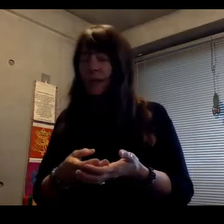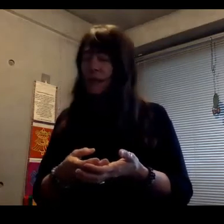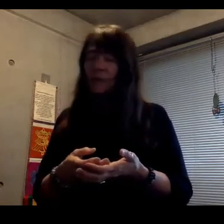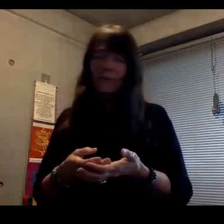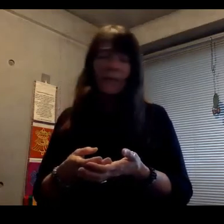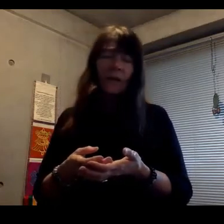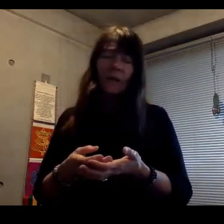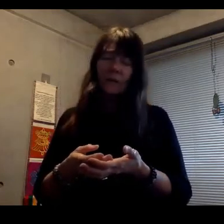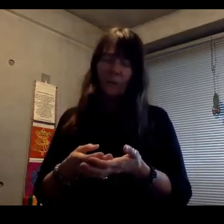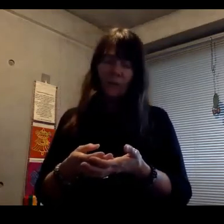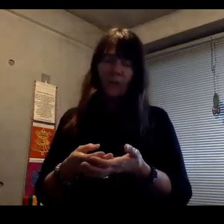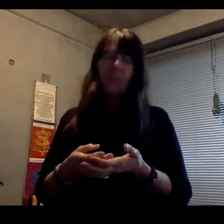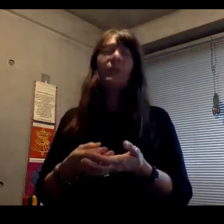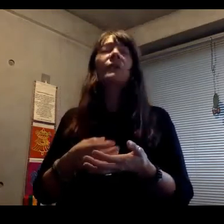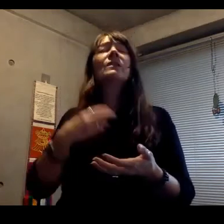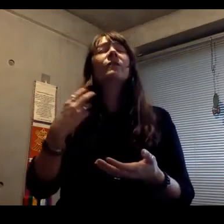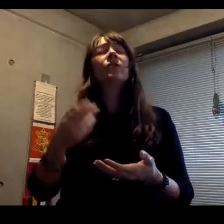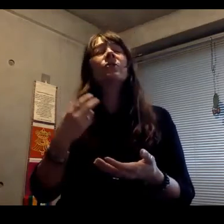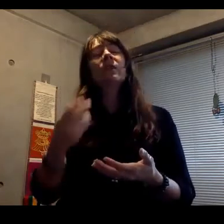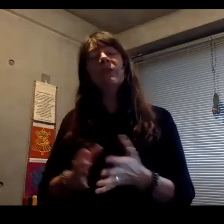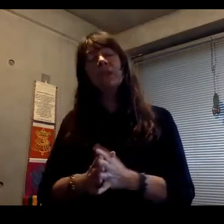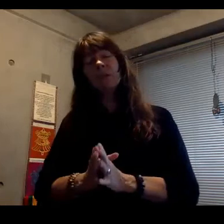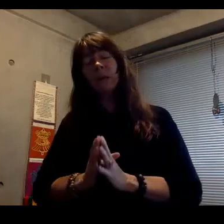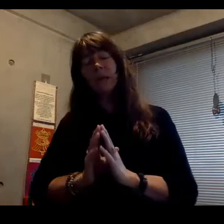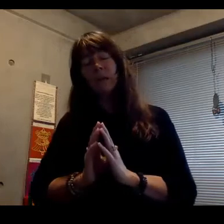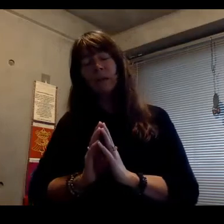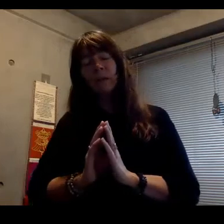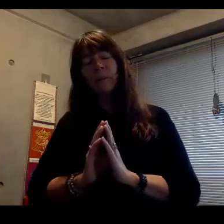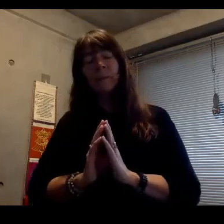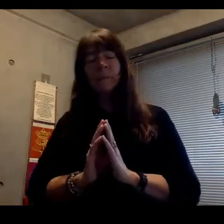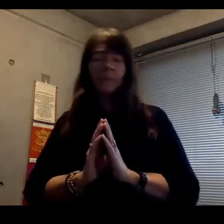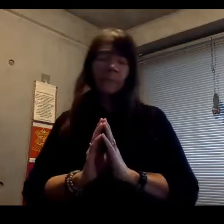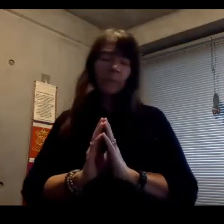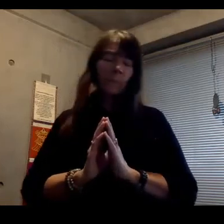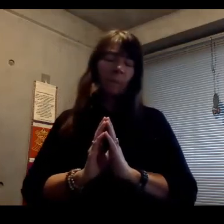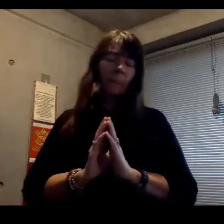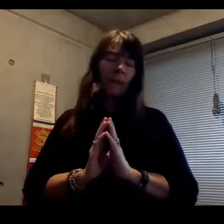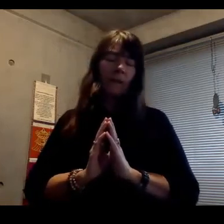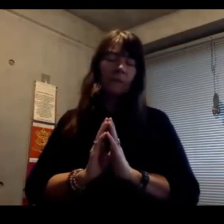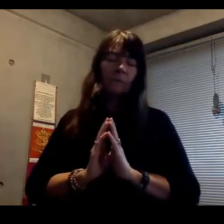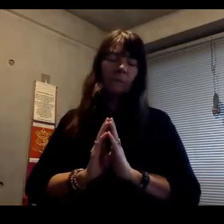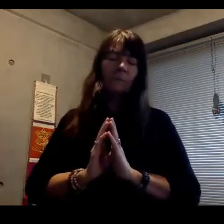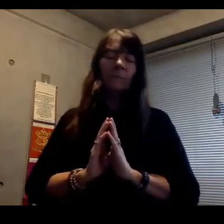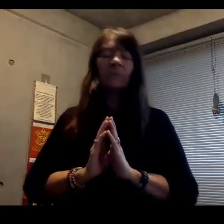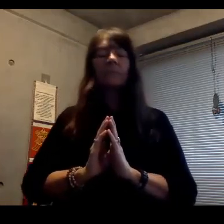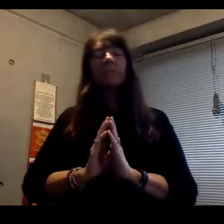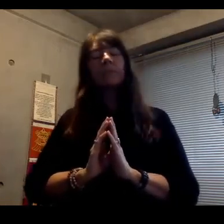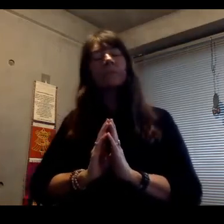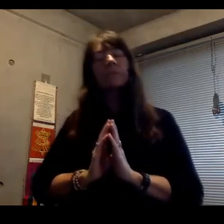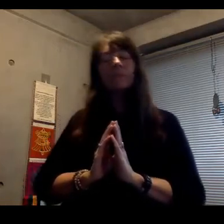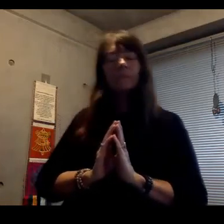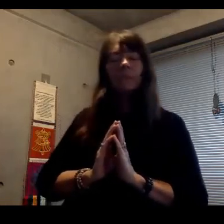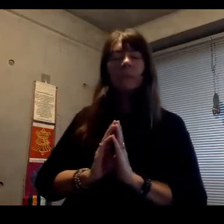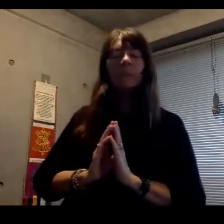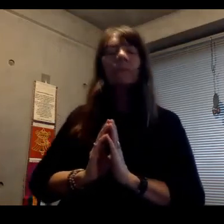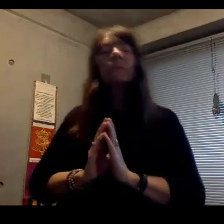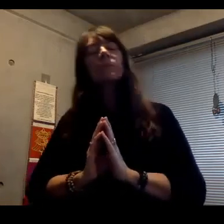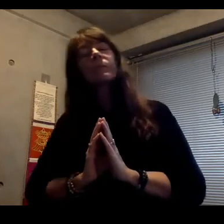And yet it's very difficult. Yeah, Very the difficult to description live is this way. simple, but I guess I come back to, well, what's the point of that? It's